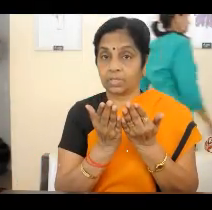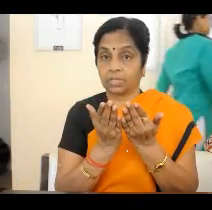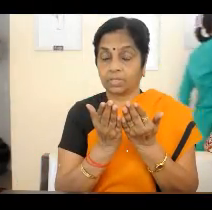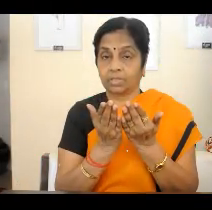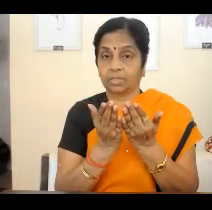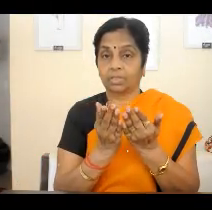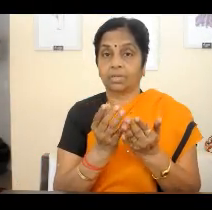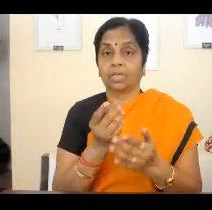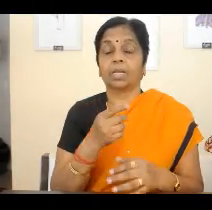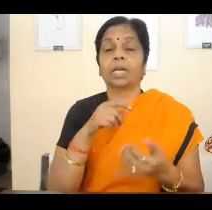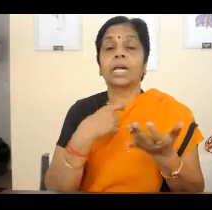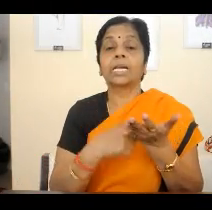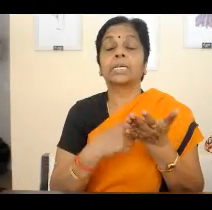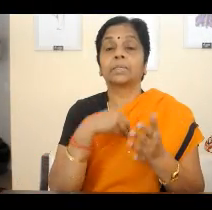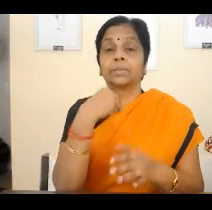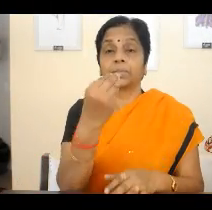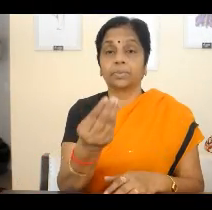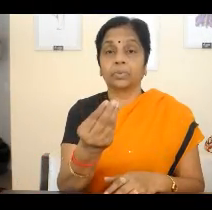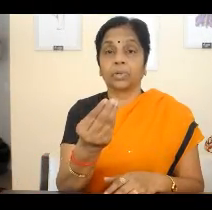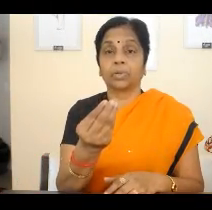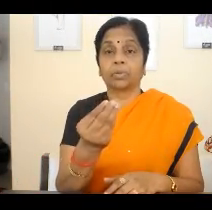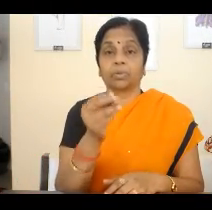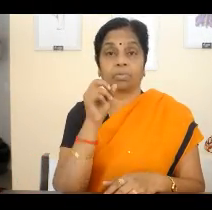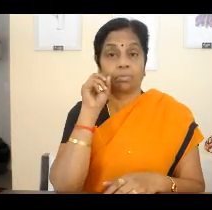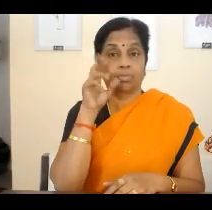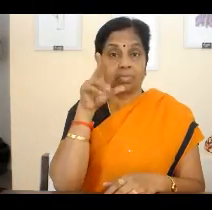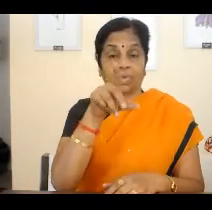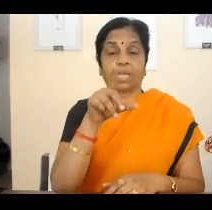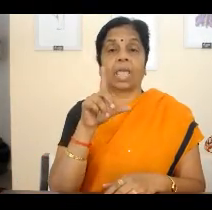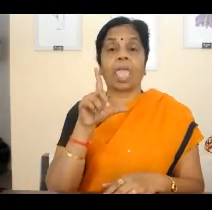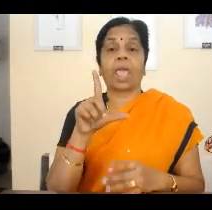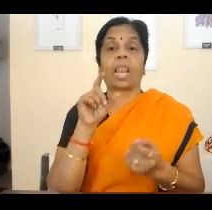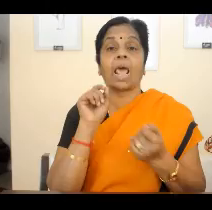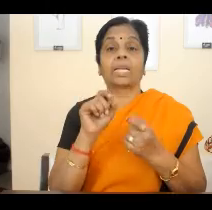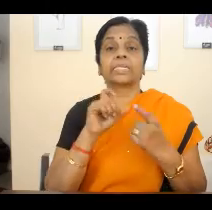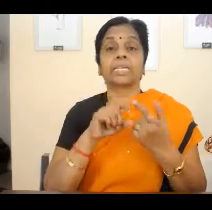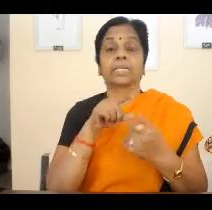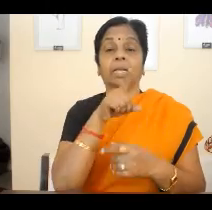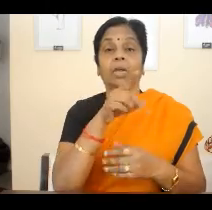should result in revoking the license of the school.